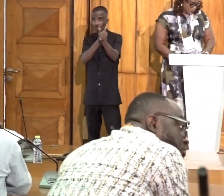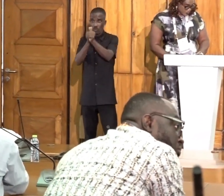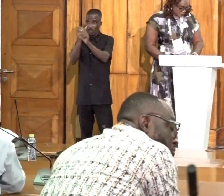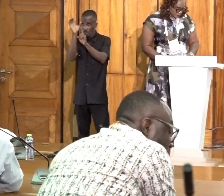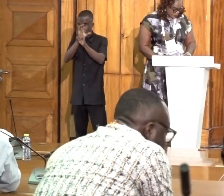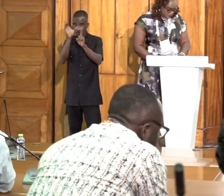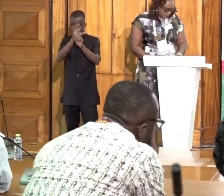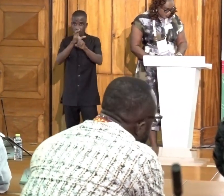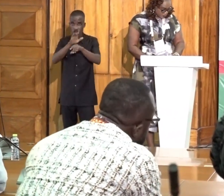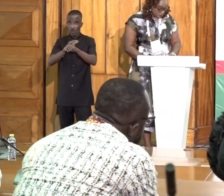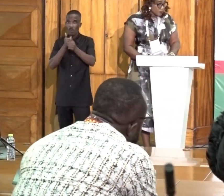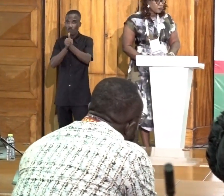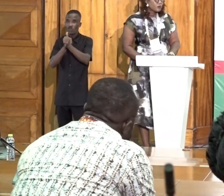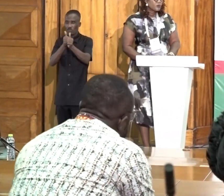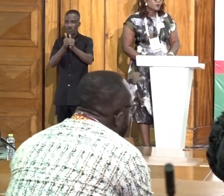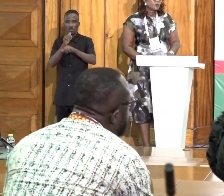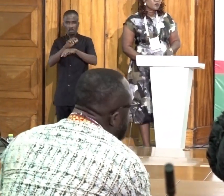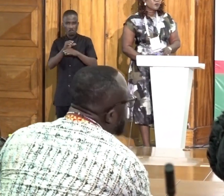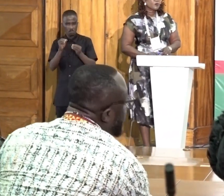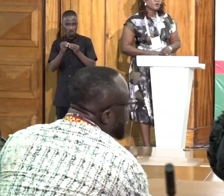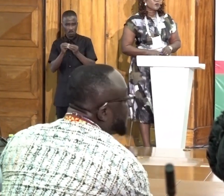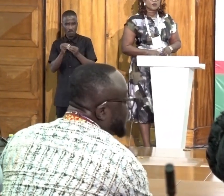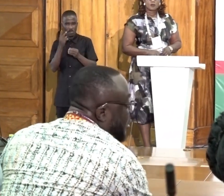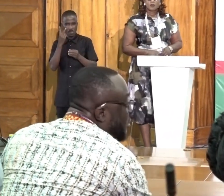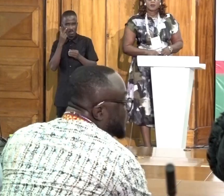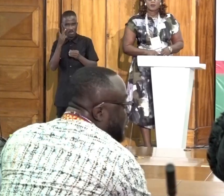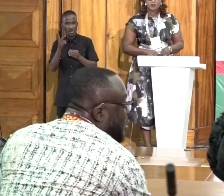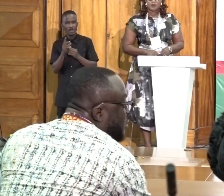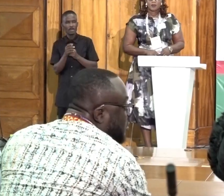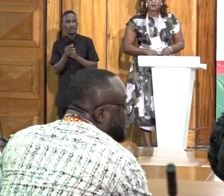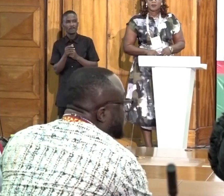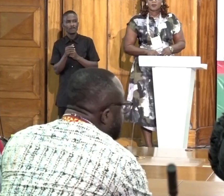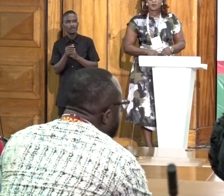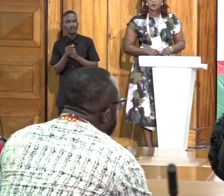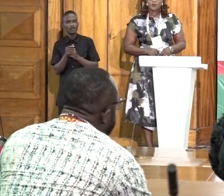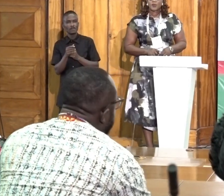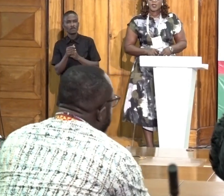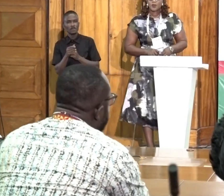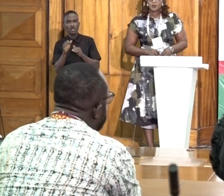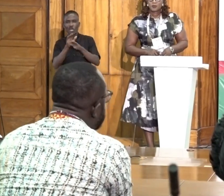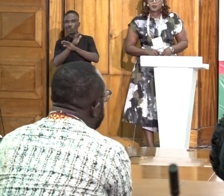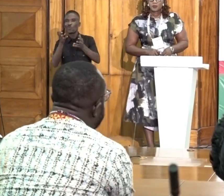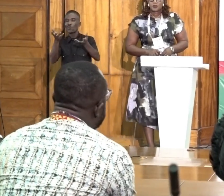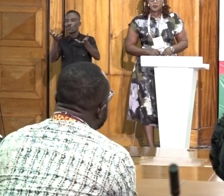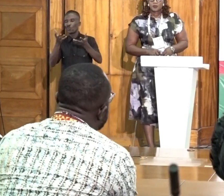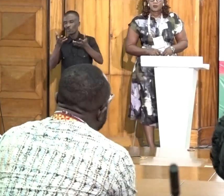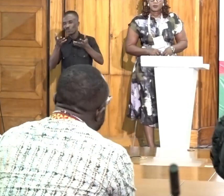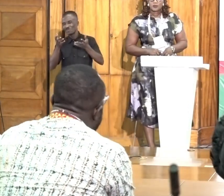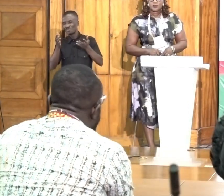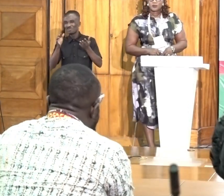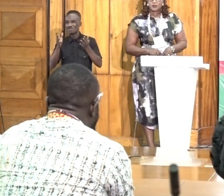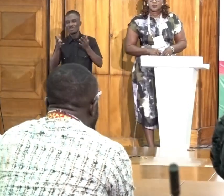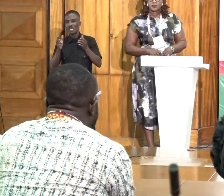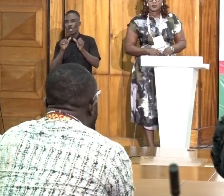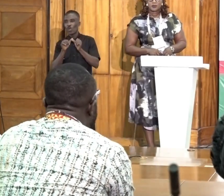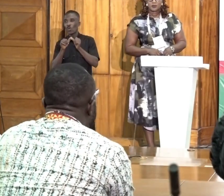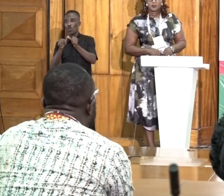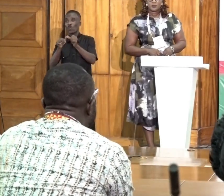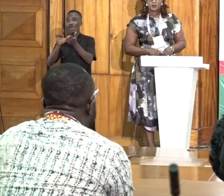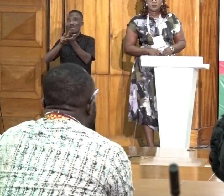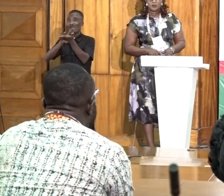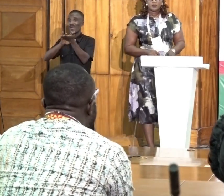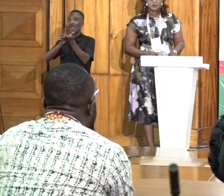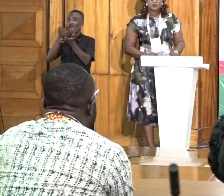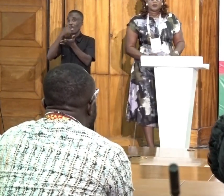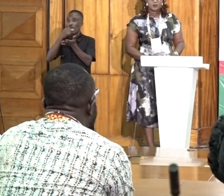who is enrolled in Primo study and they don't want to continue the PrEP